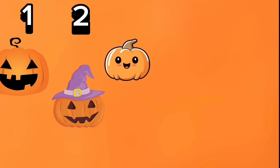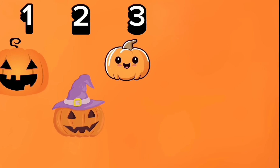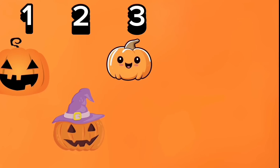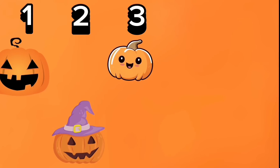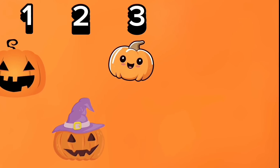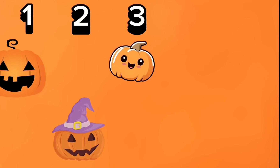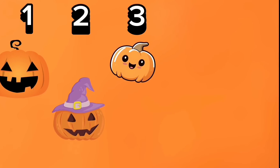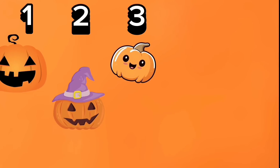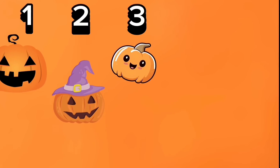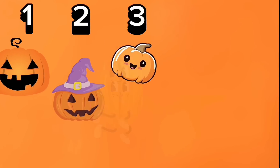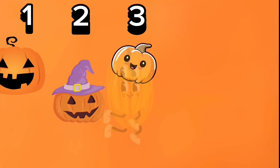3,